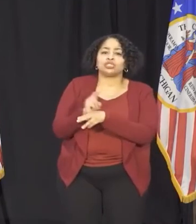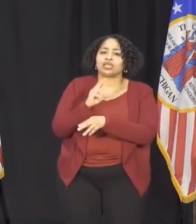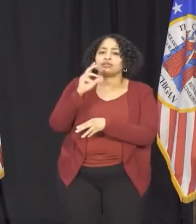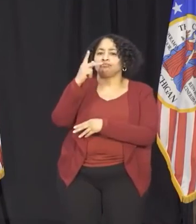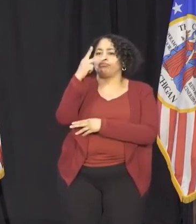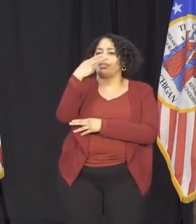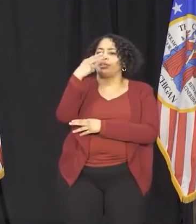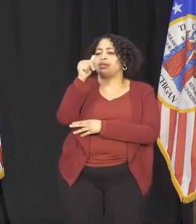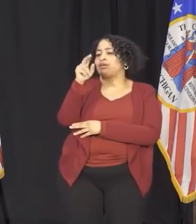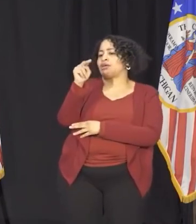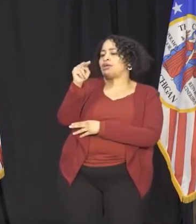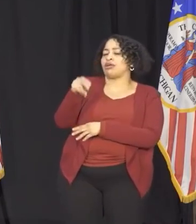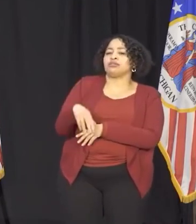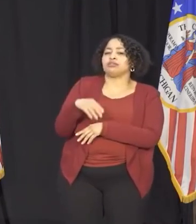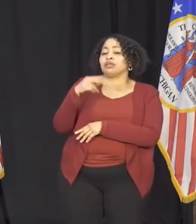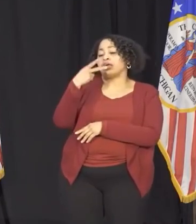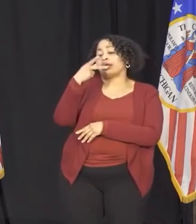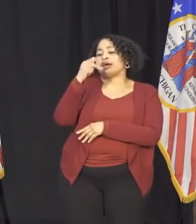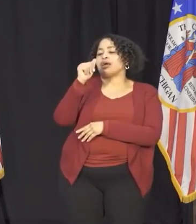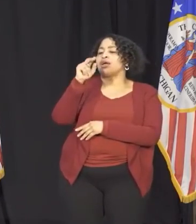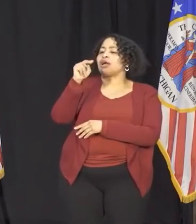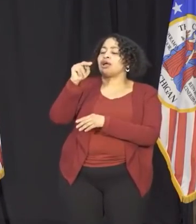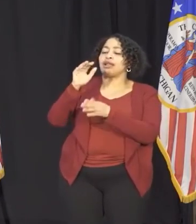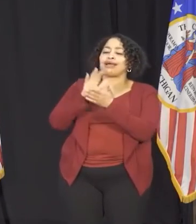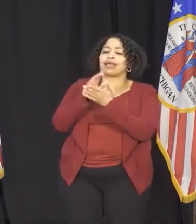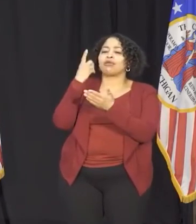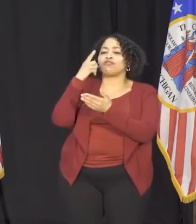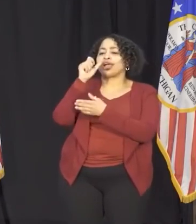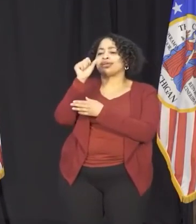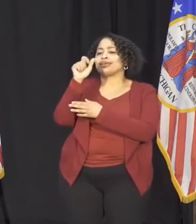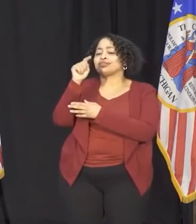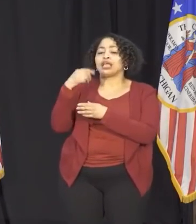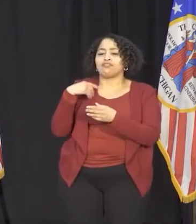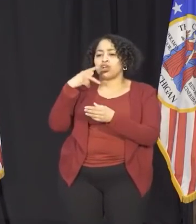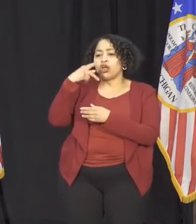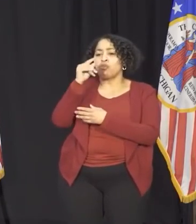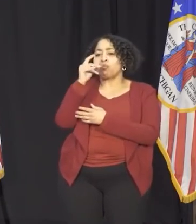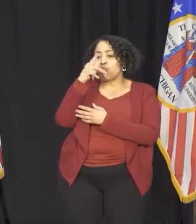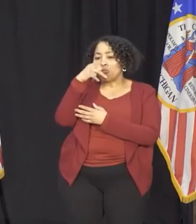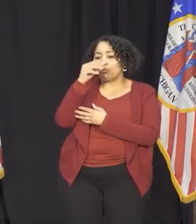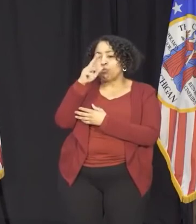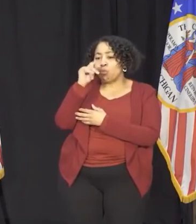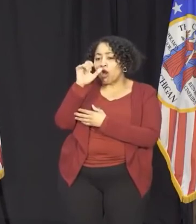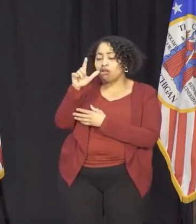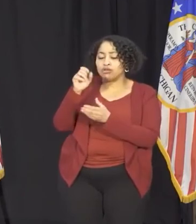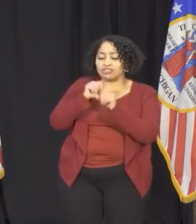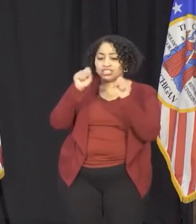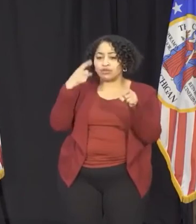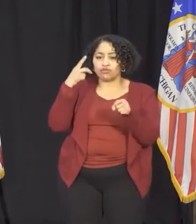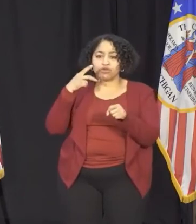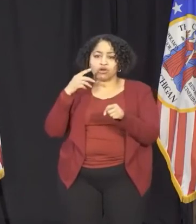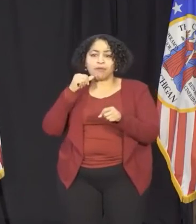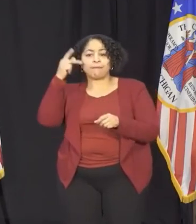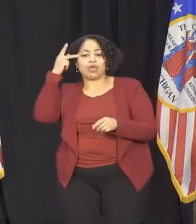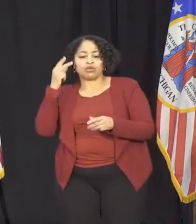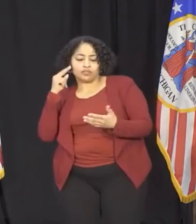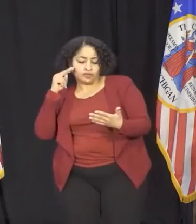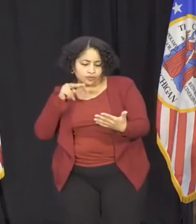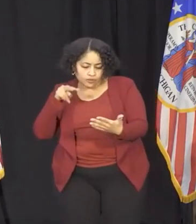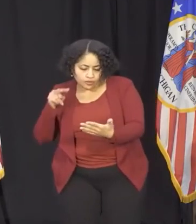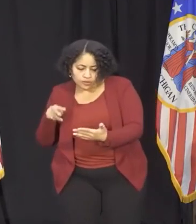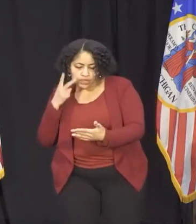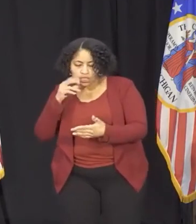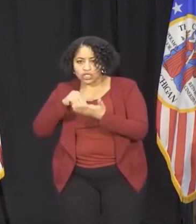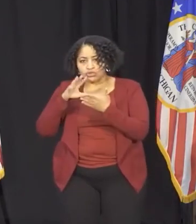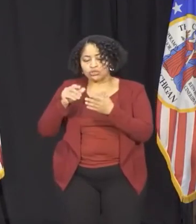Khan Academy for SAT. We've developed a portal system for parents to access to see students' grades,